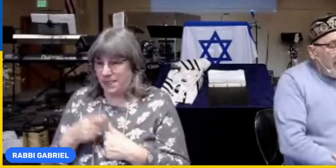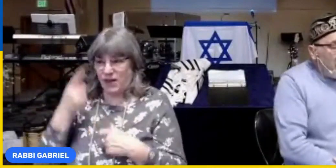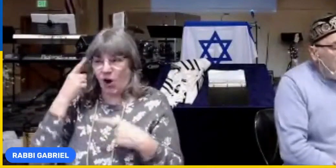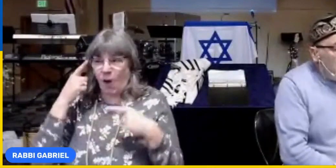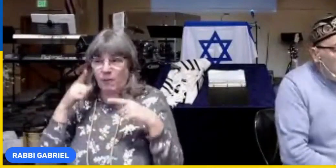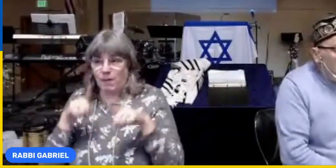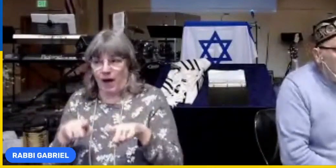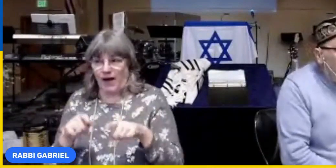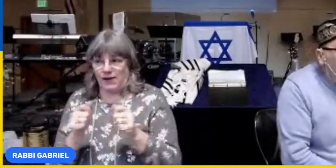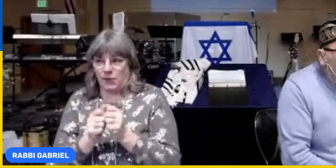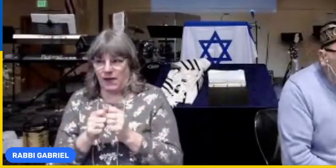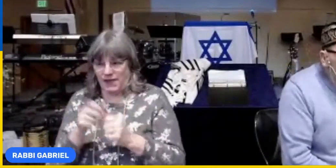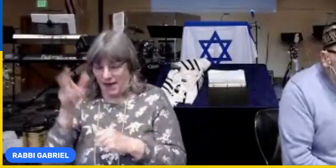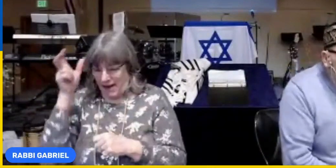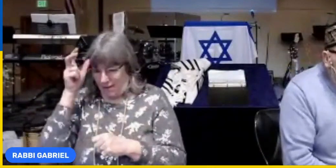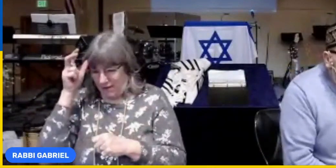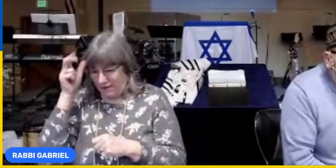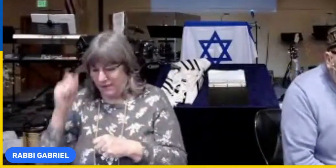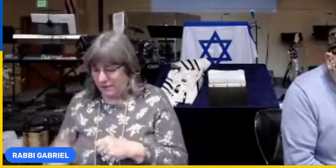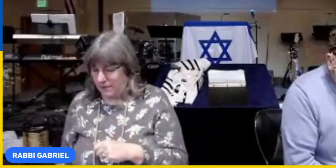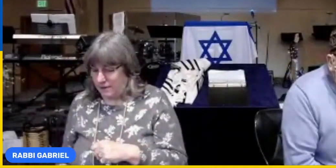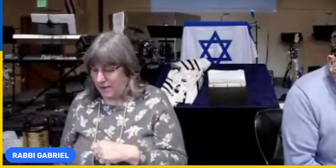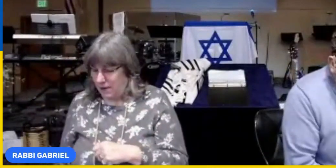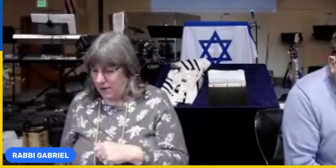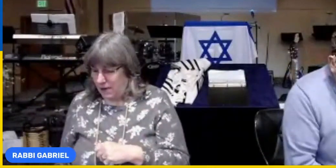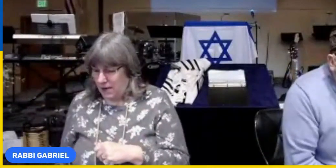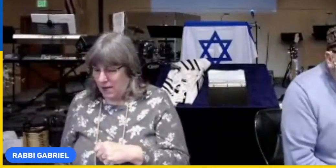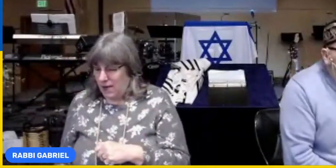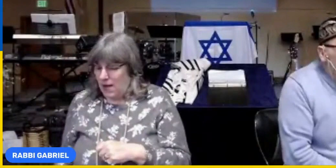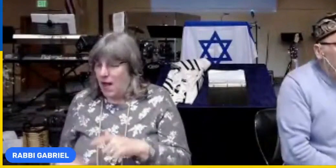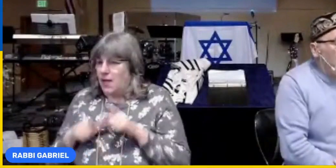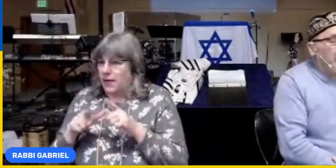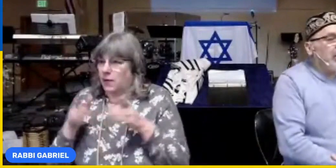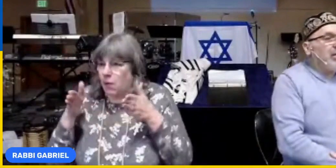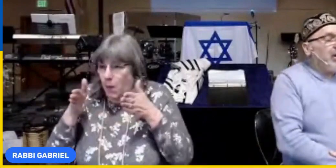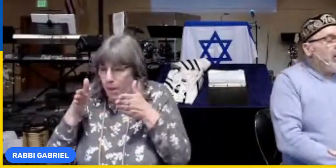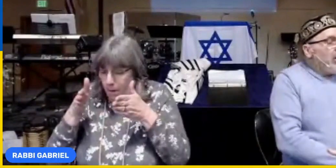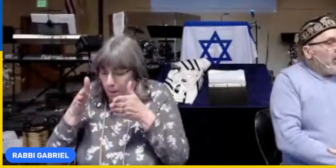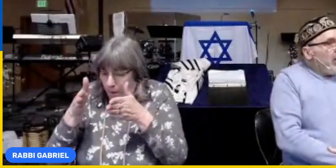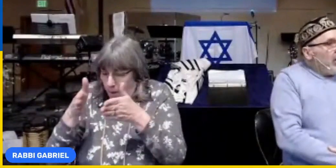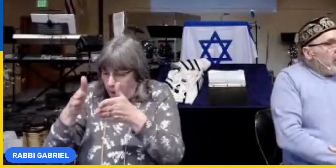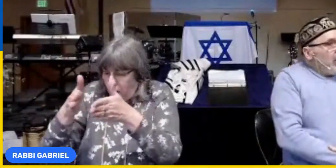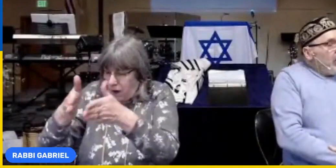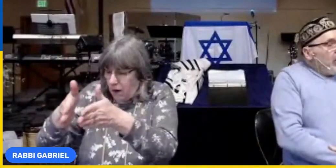They descended into the narrow world of concealment.